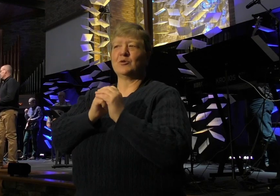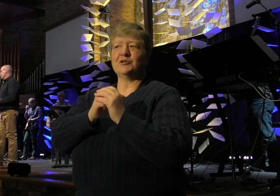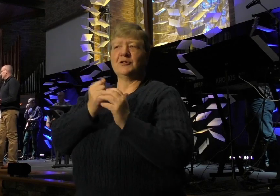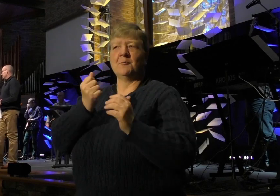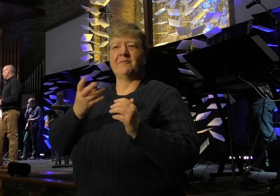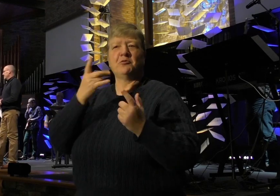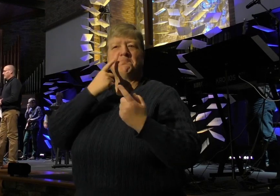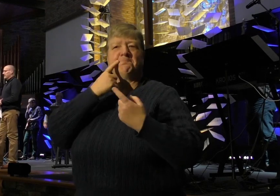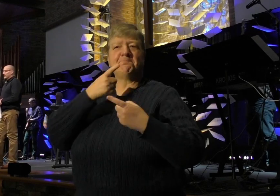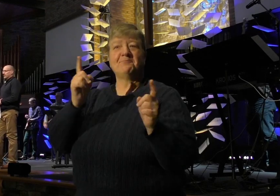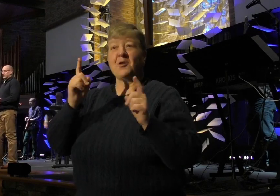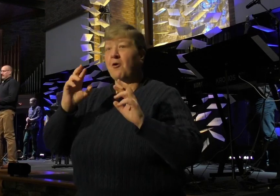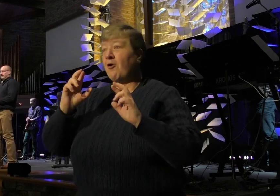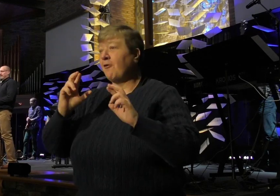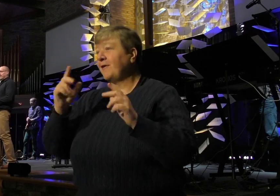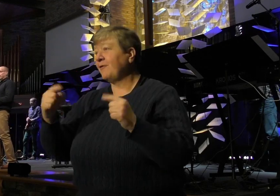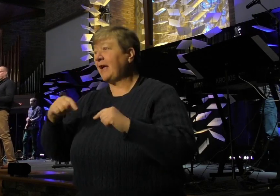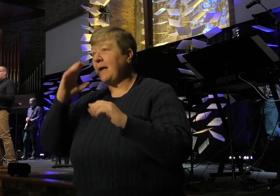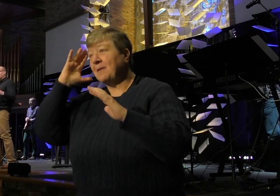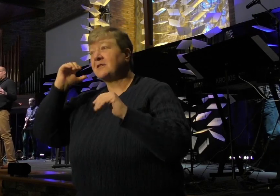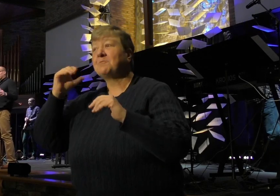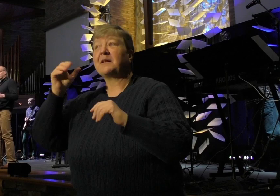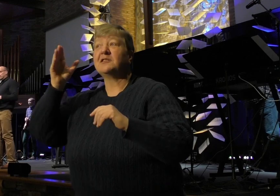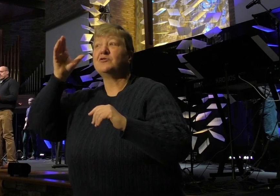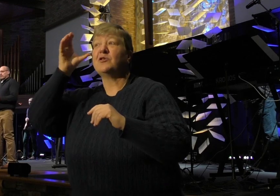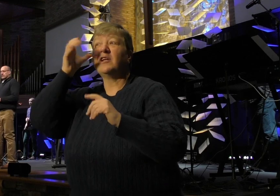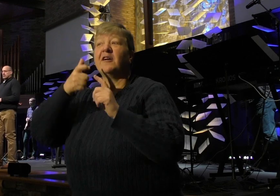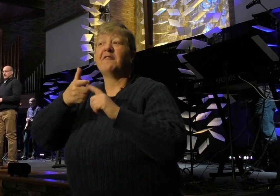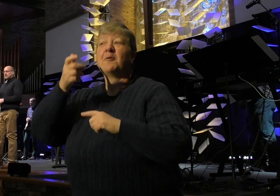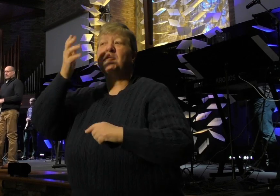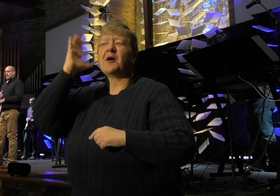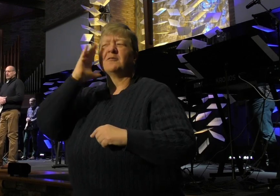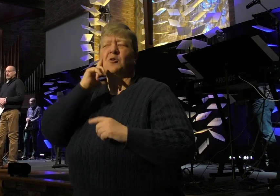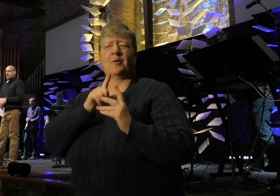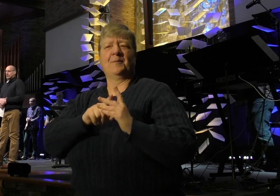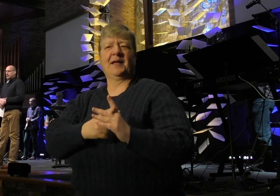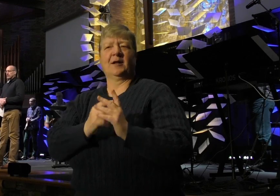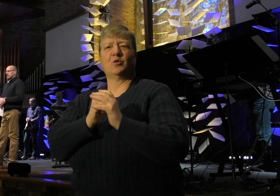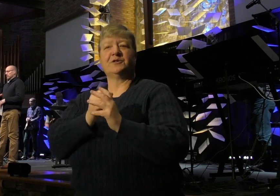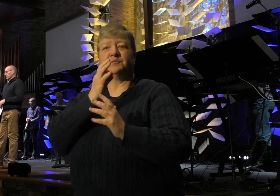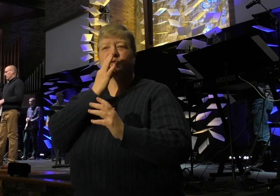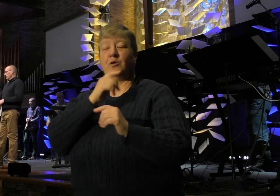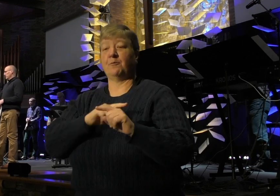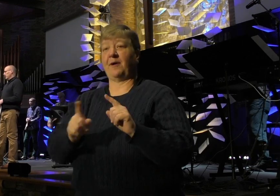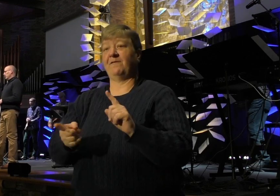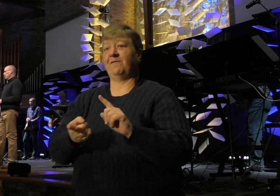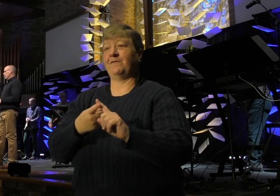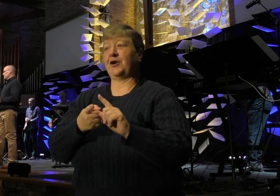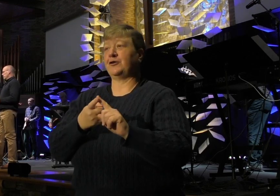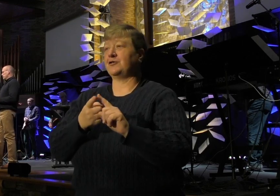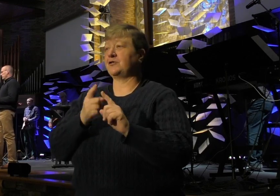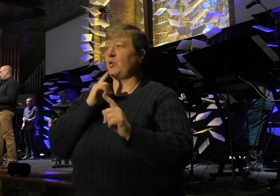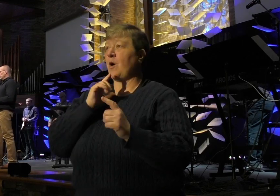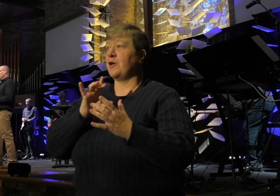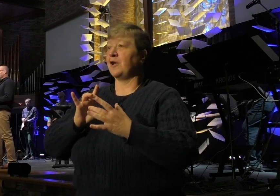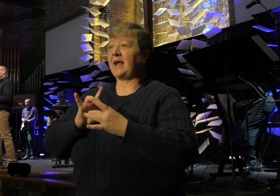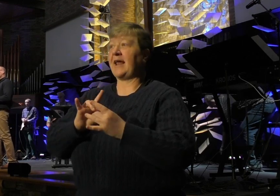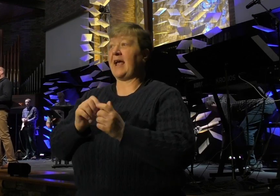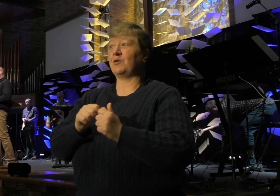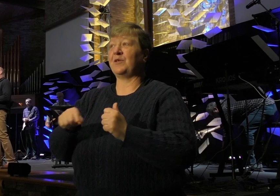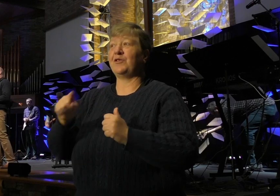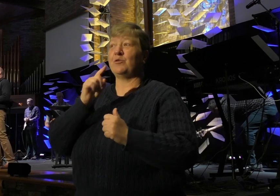coming expectant today to hear from God. And we're going to begin that worship in just a minute. Just want to share with you a few things. First of all, I'd love to connect with you, especially if you're